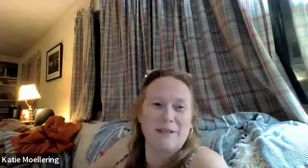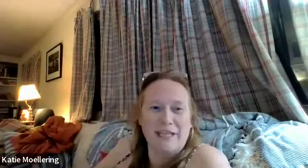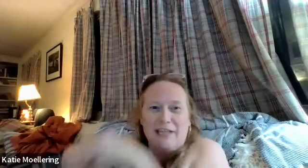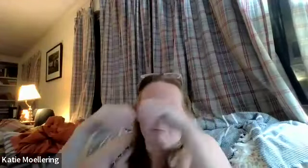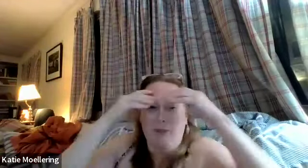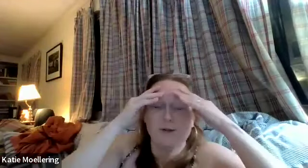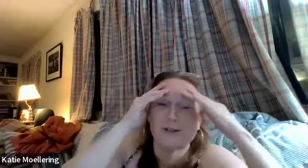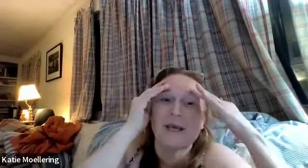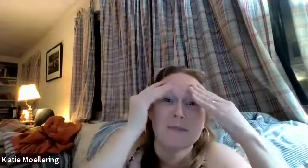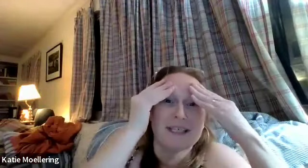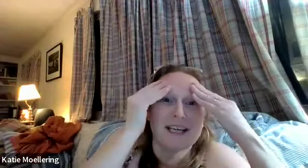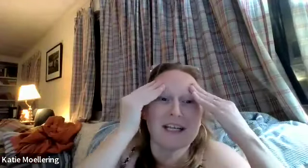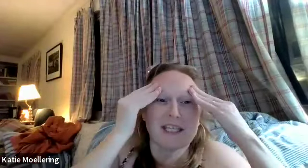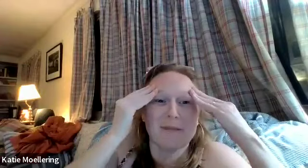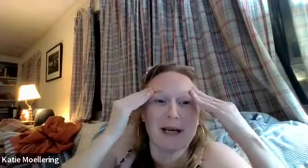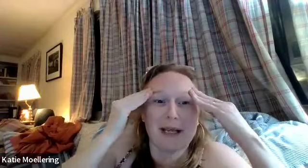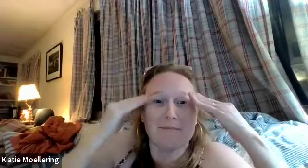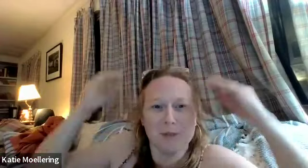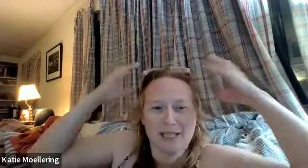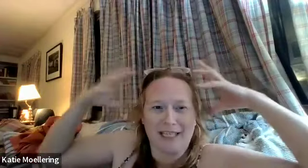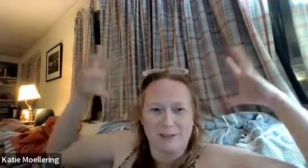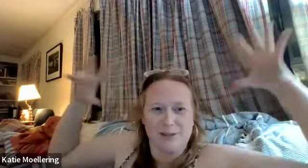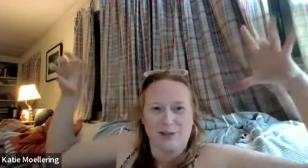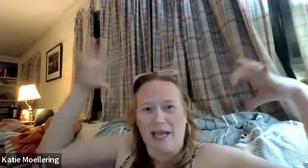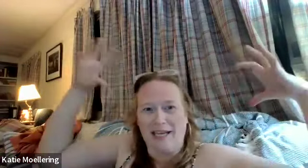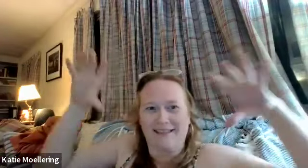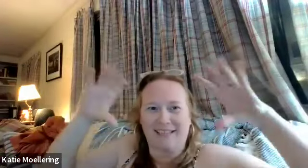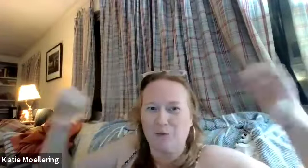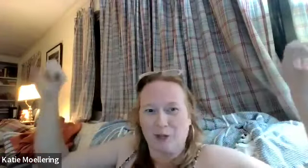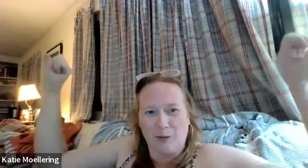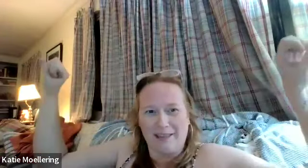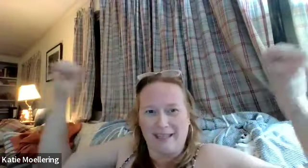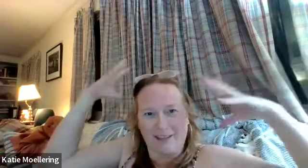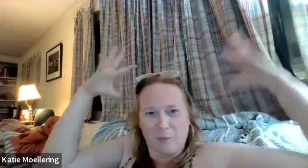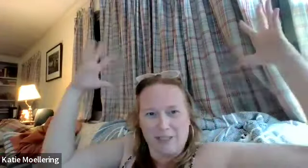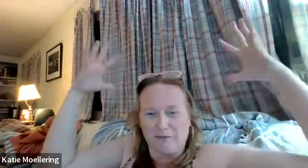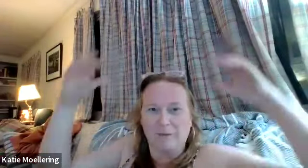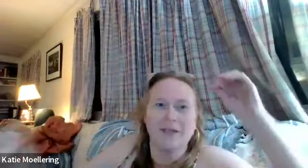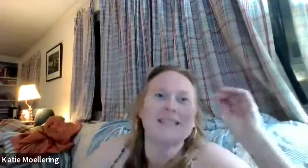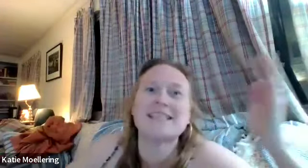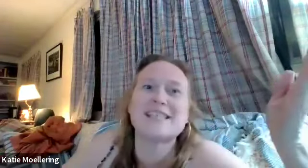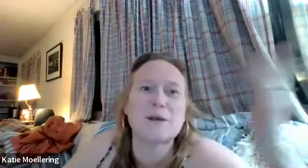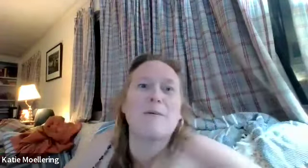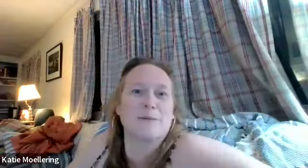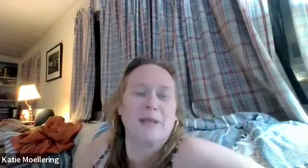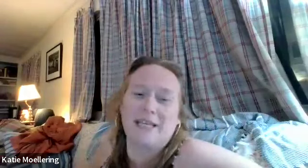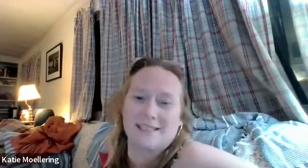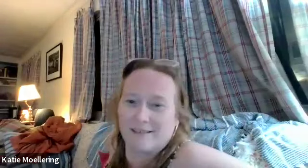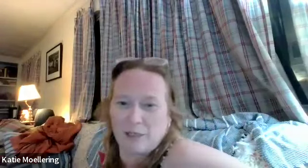been thinking moose, but now that I think about it, moose antlers are like, they don't go like that. There are a bunch of them. See, this, I was complaining because I was like, why